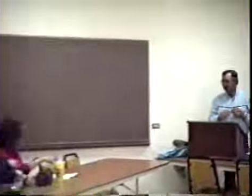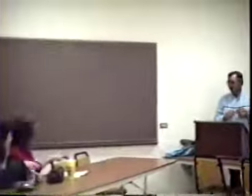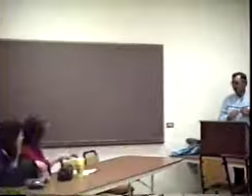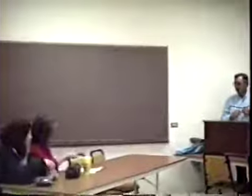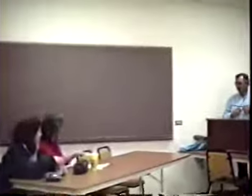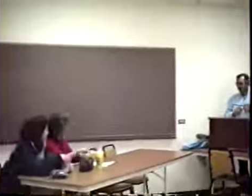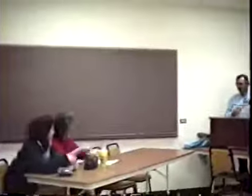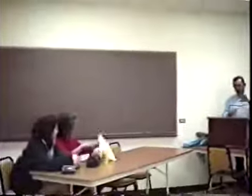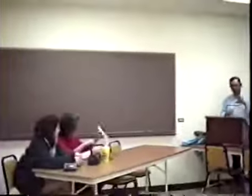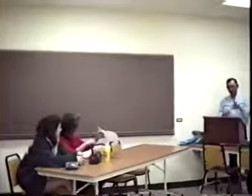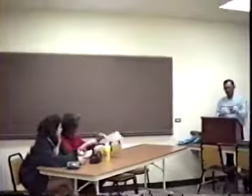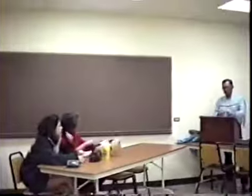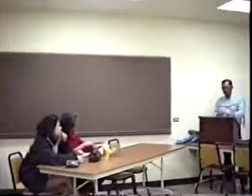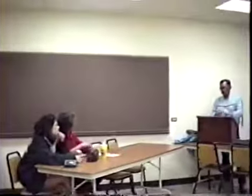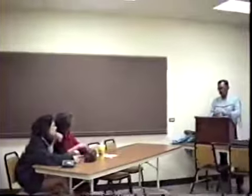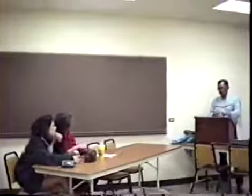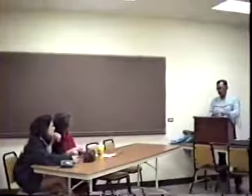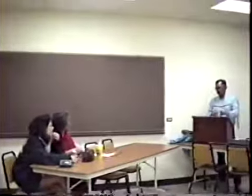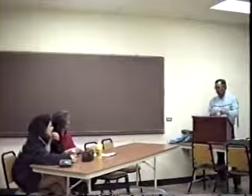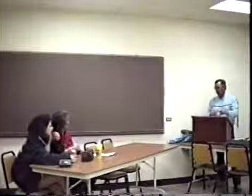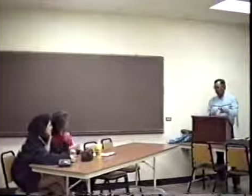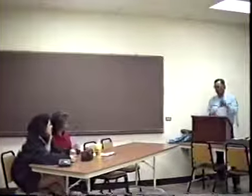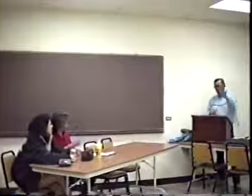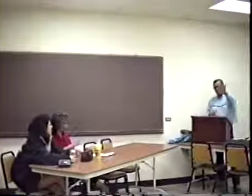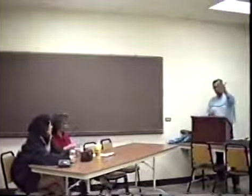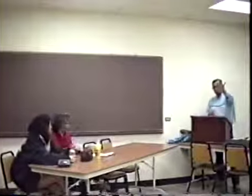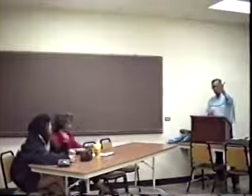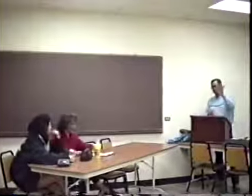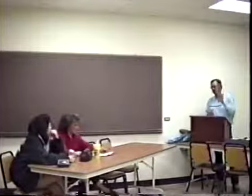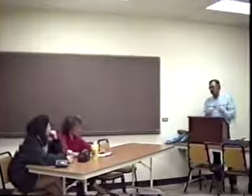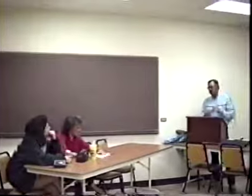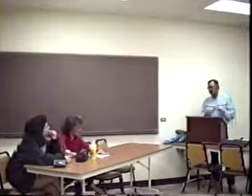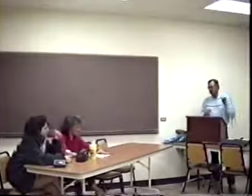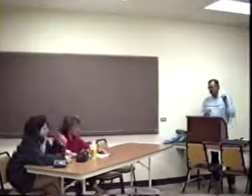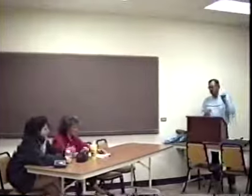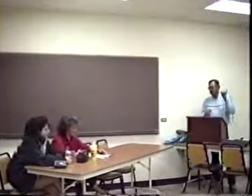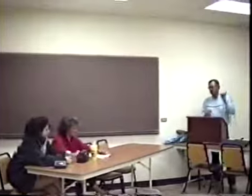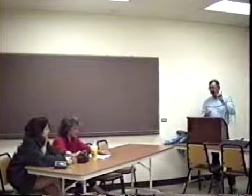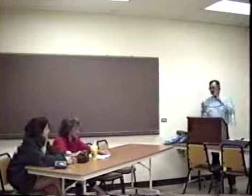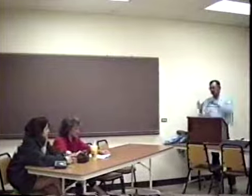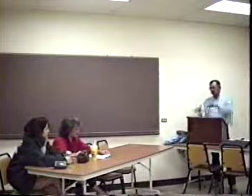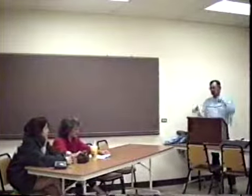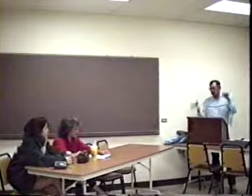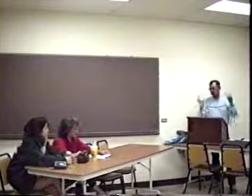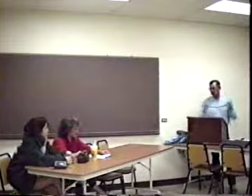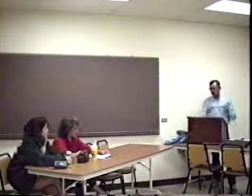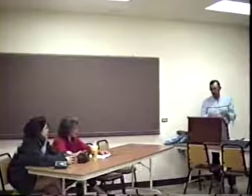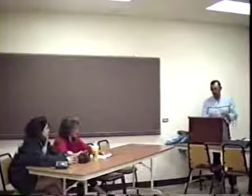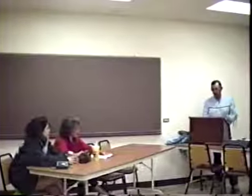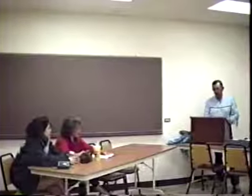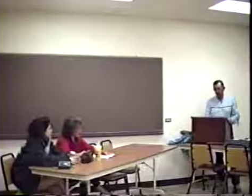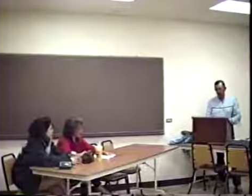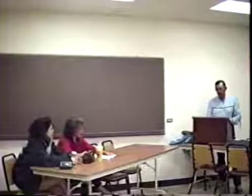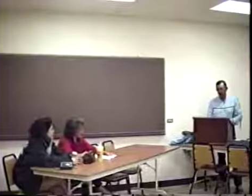No, but this is what I still want to do, is I want to get this on video for this, and then you guys can still go ahead and tell your story.